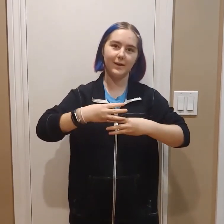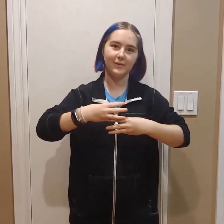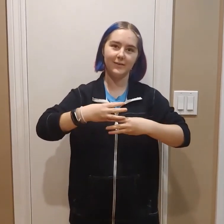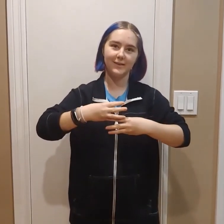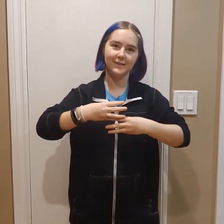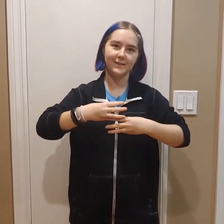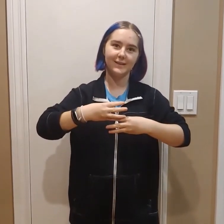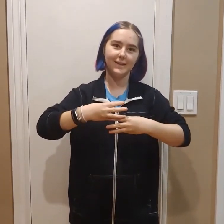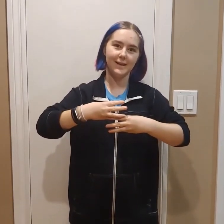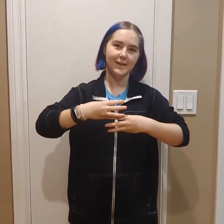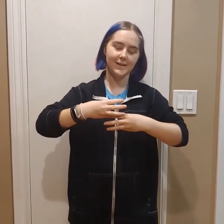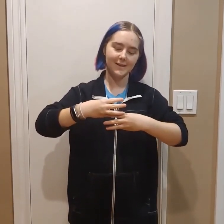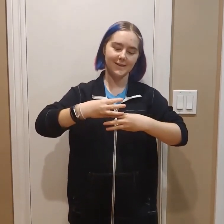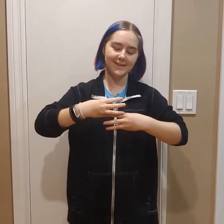round.